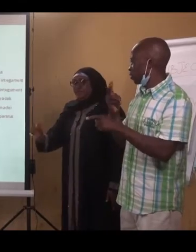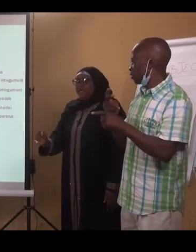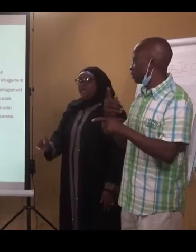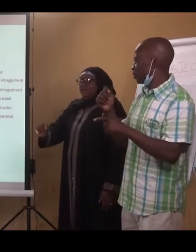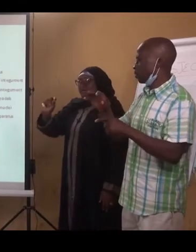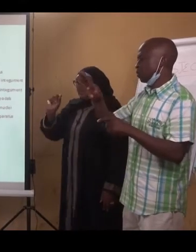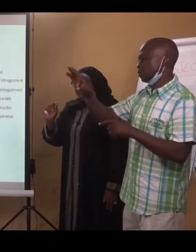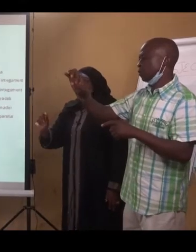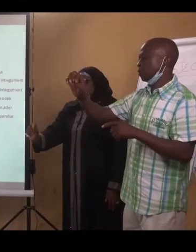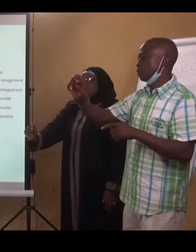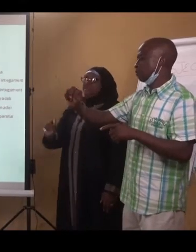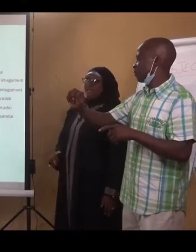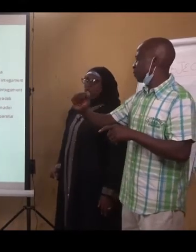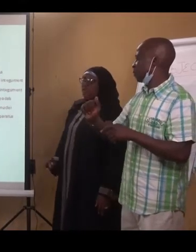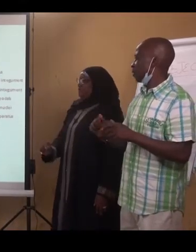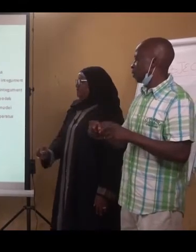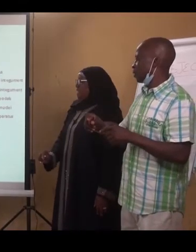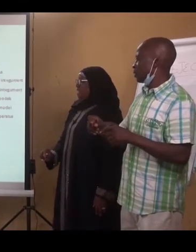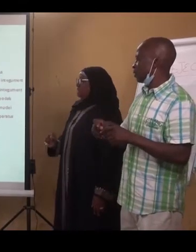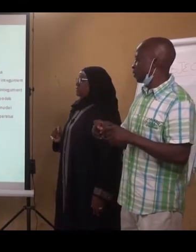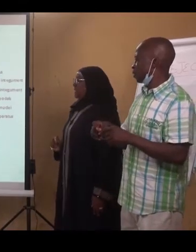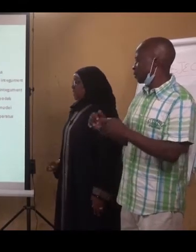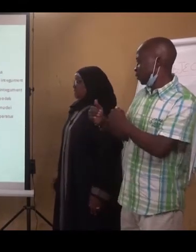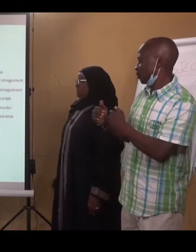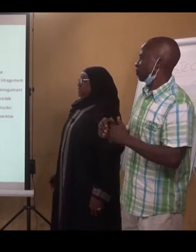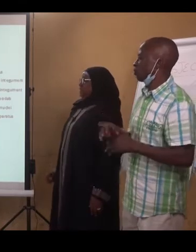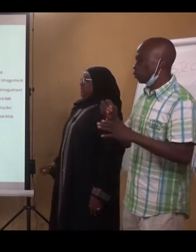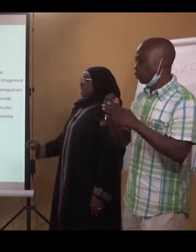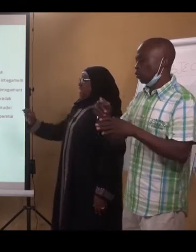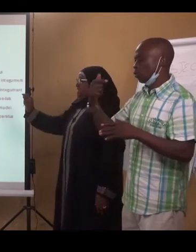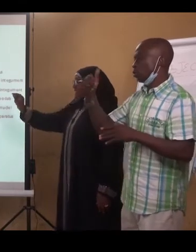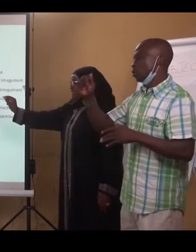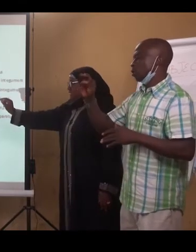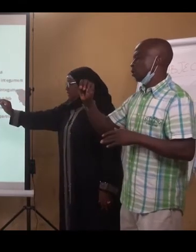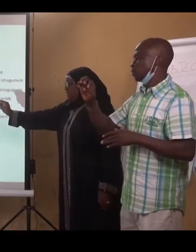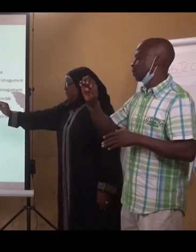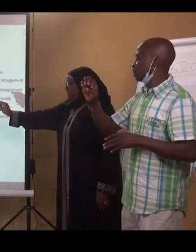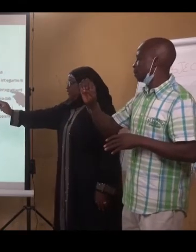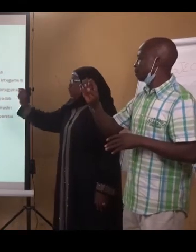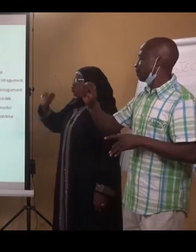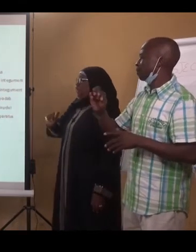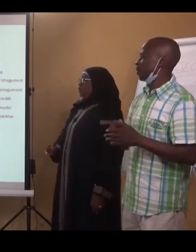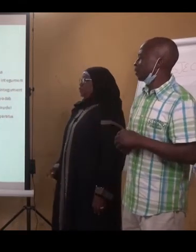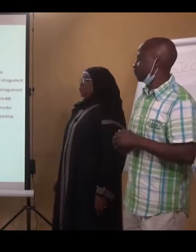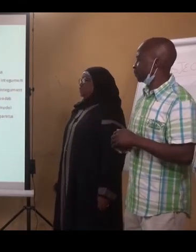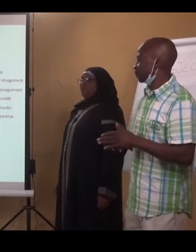female sex cell or the female gamete. And that is the tissue that produces the